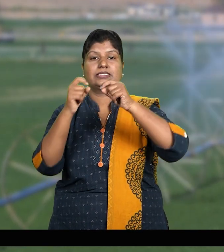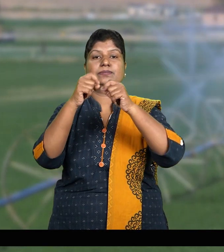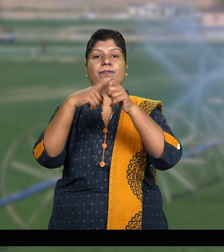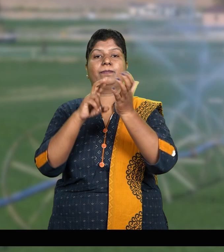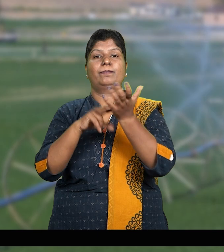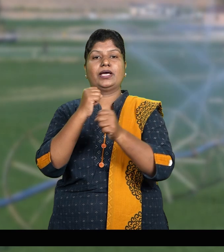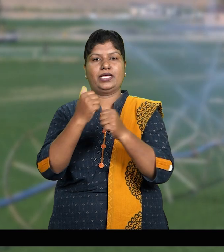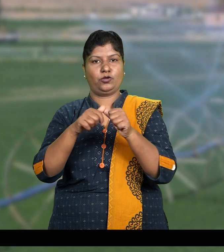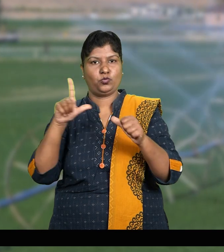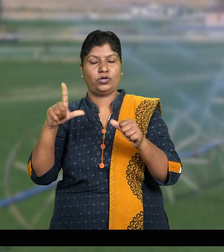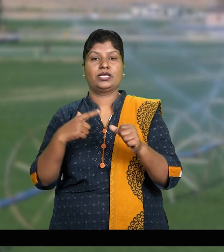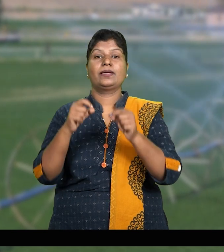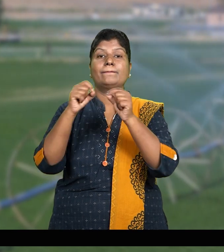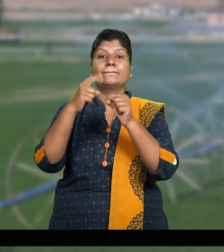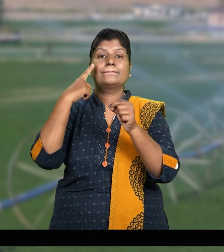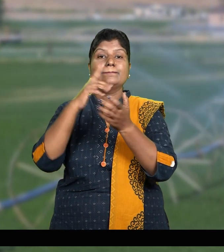and Bihu.